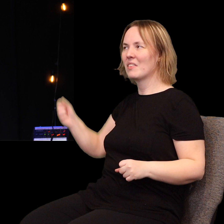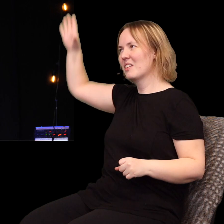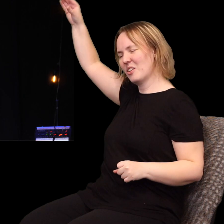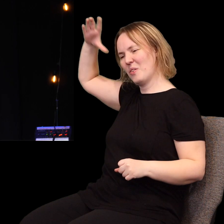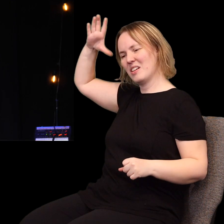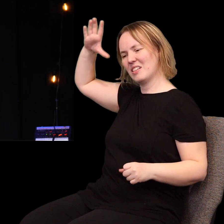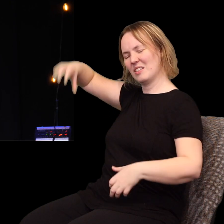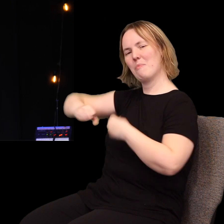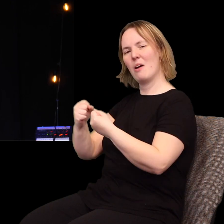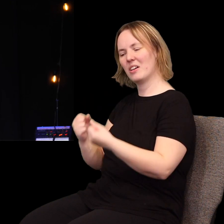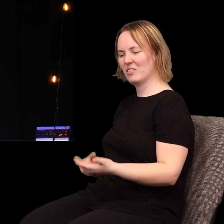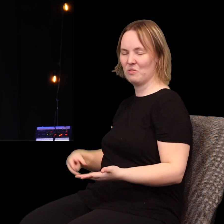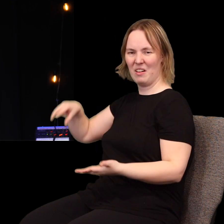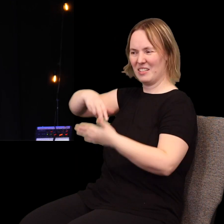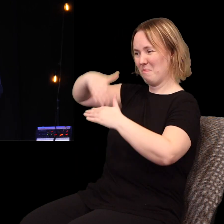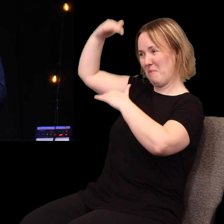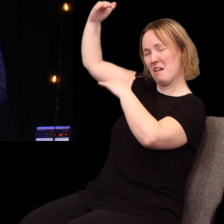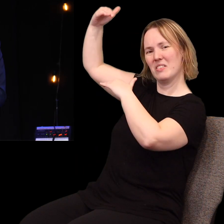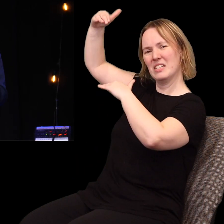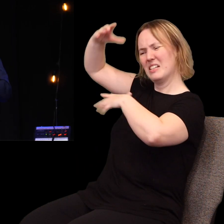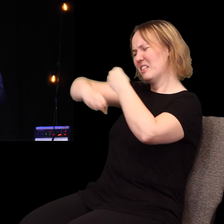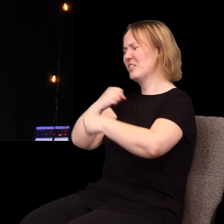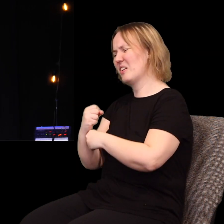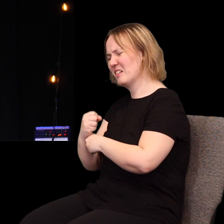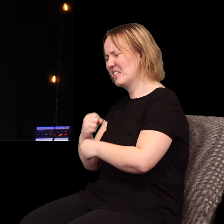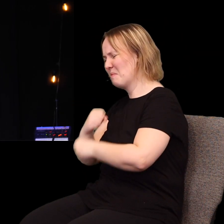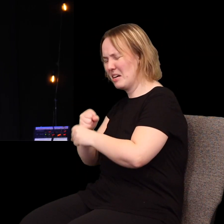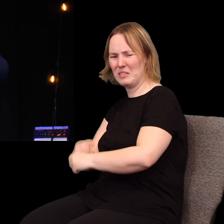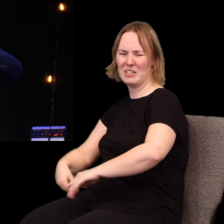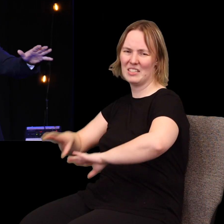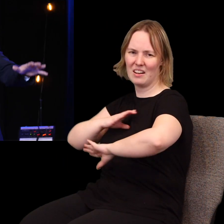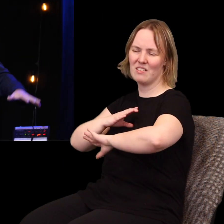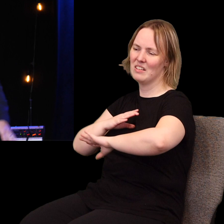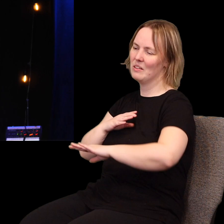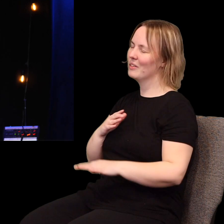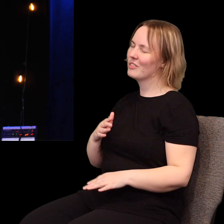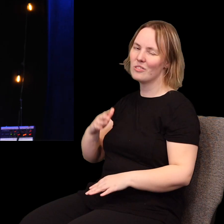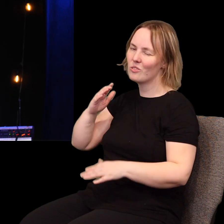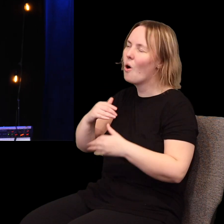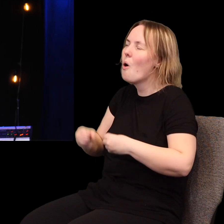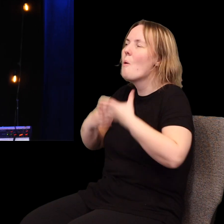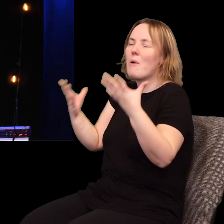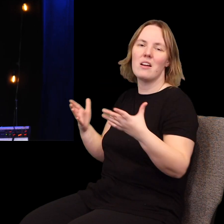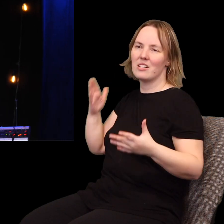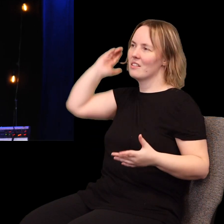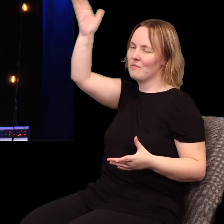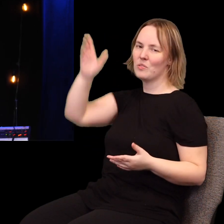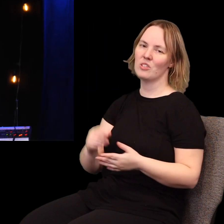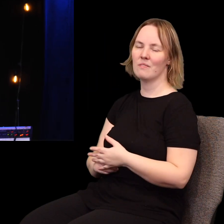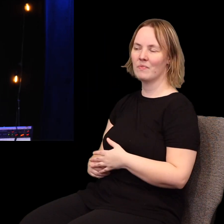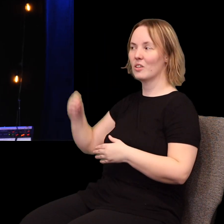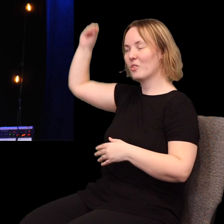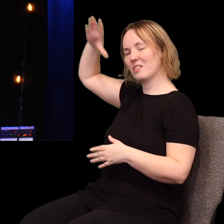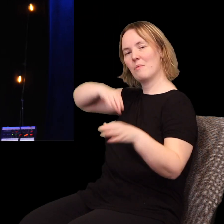gives us to rise above the struggles that make us want to settle when there's still so much more way ahead of us. The grace